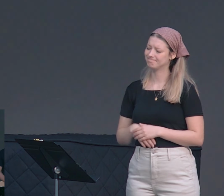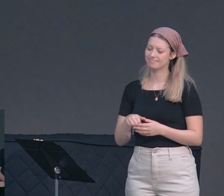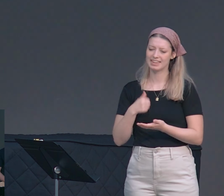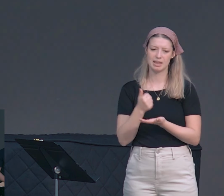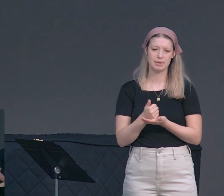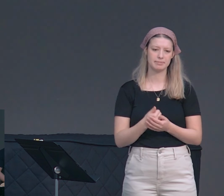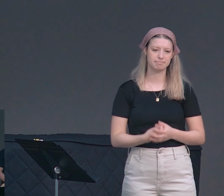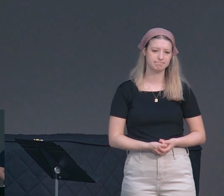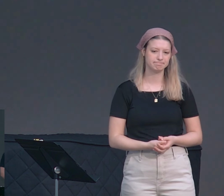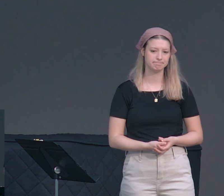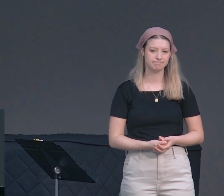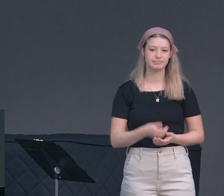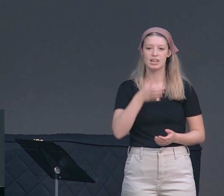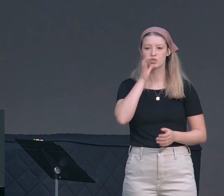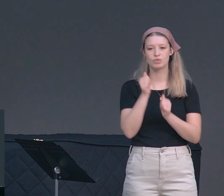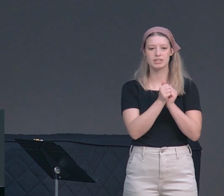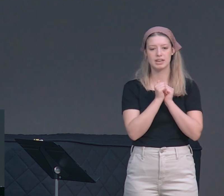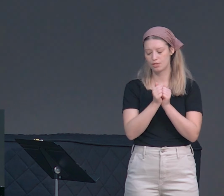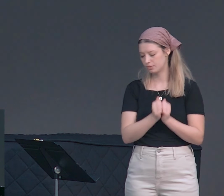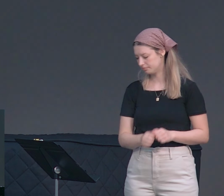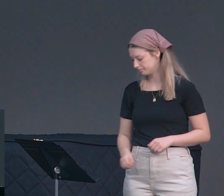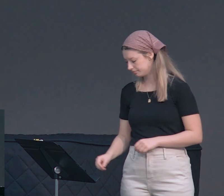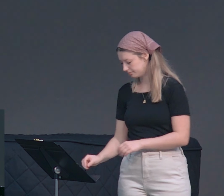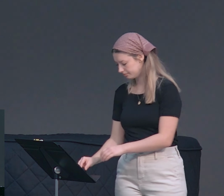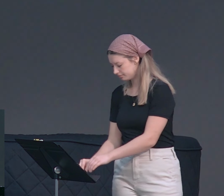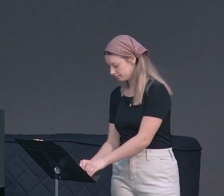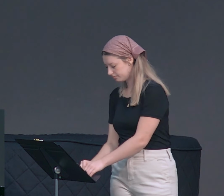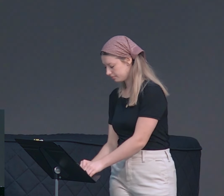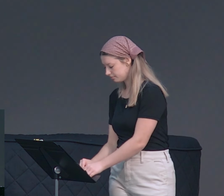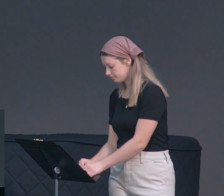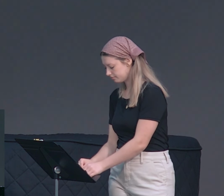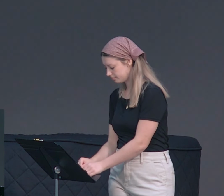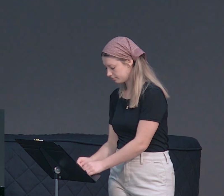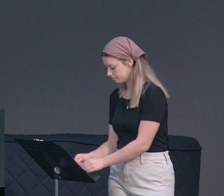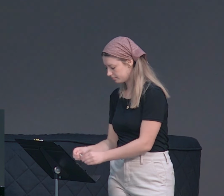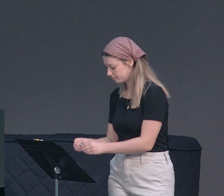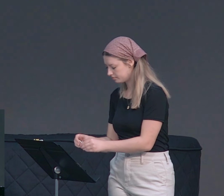remembrance of him, let's drink together.